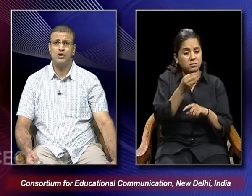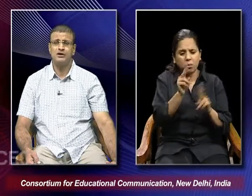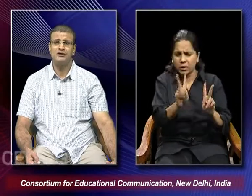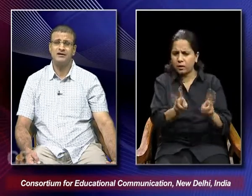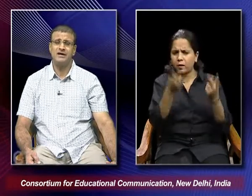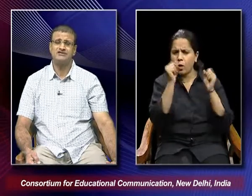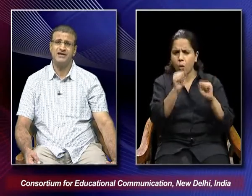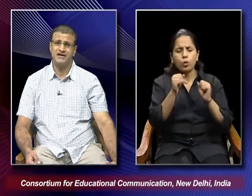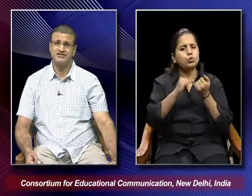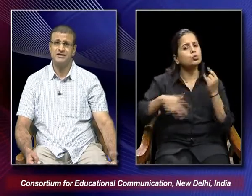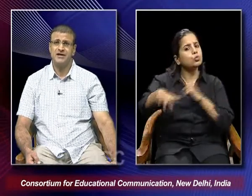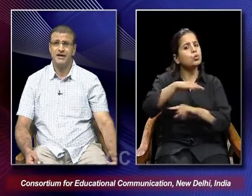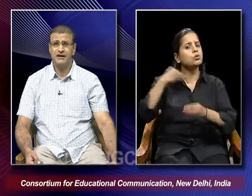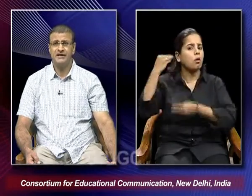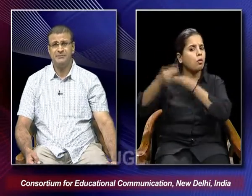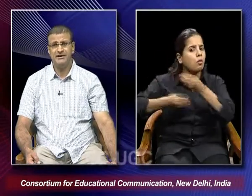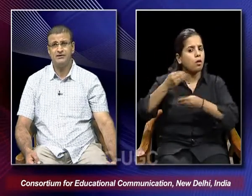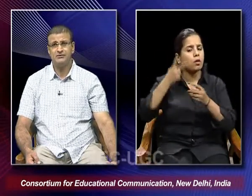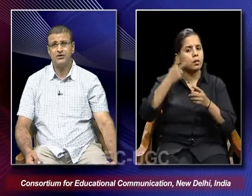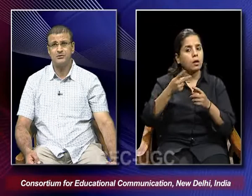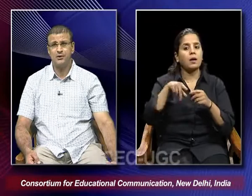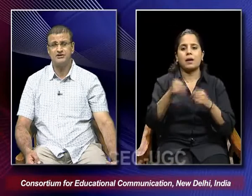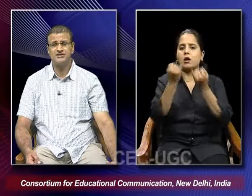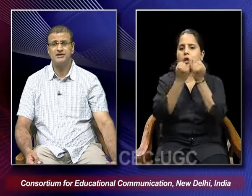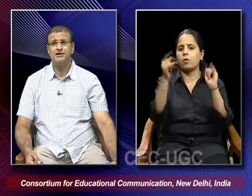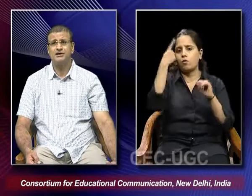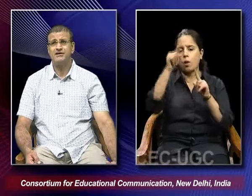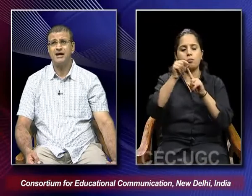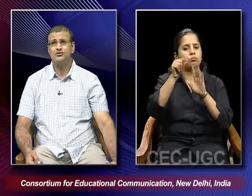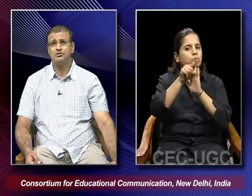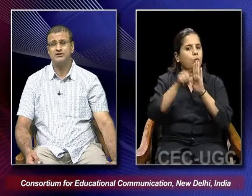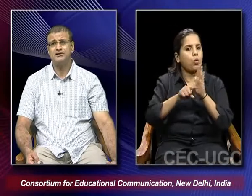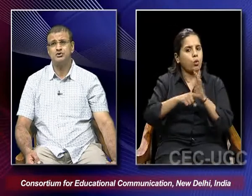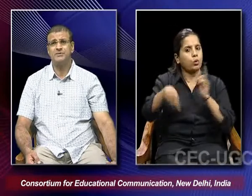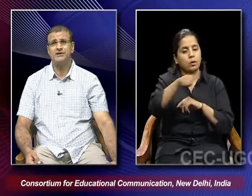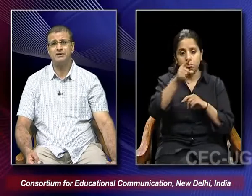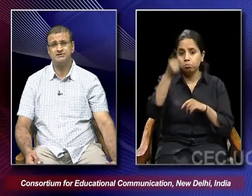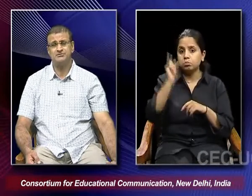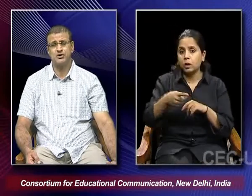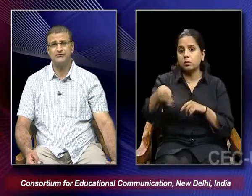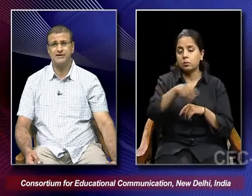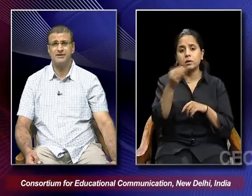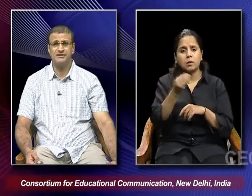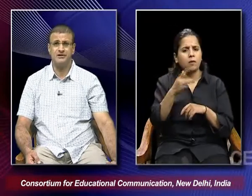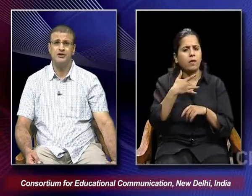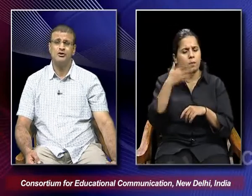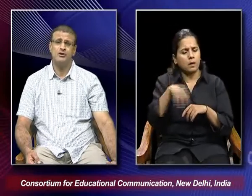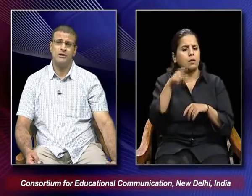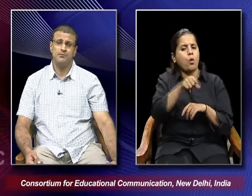social order, as well as an independent foreign policy. They should be some sort of